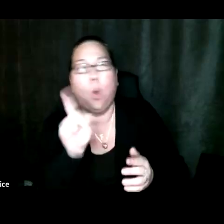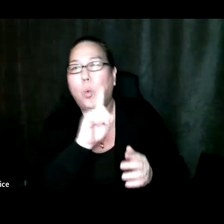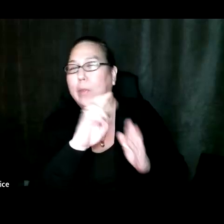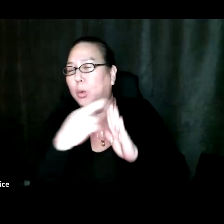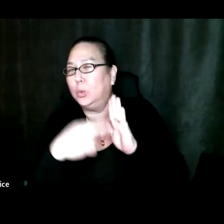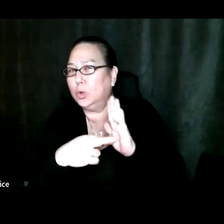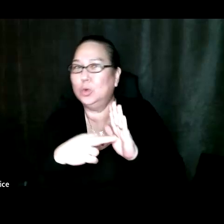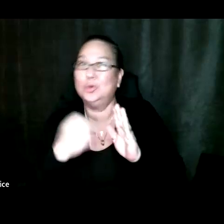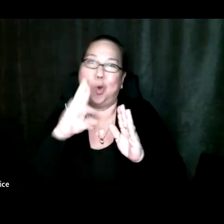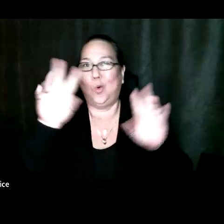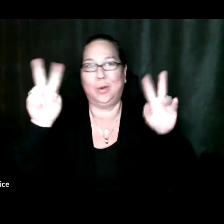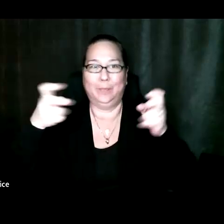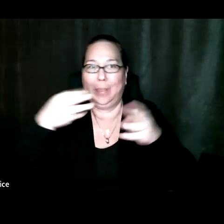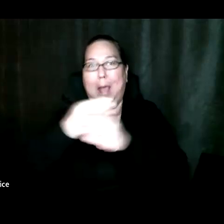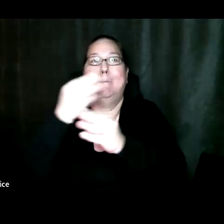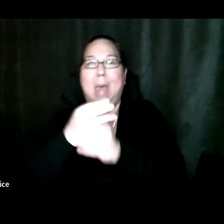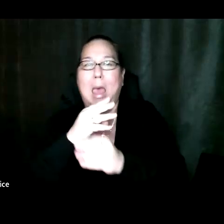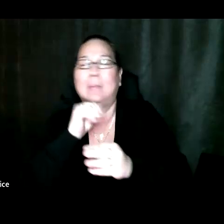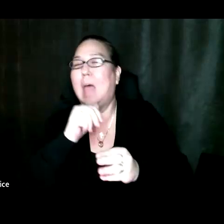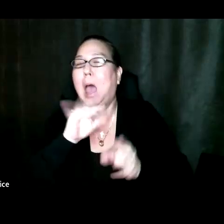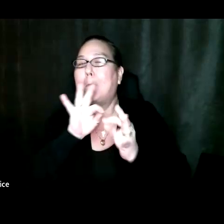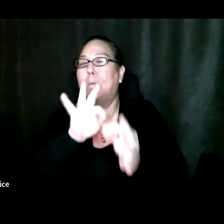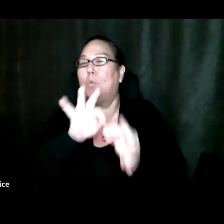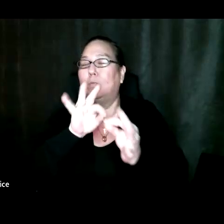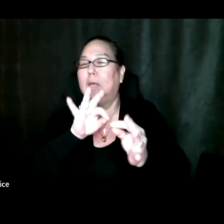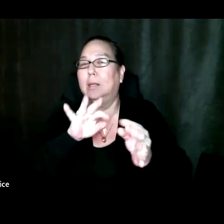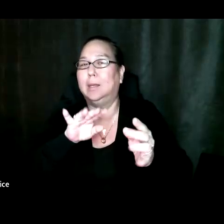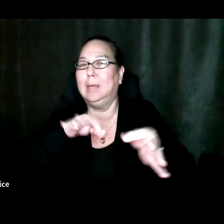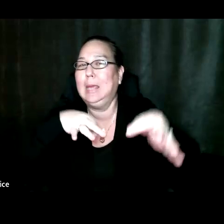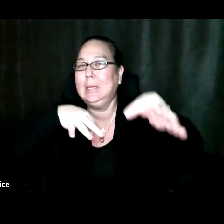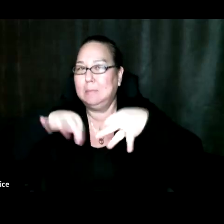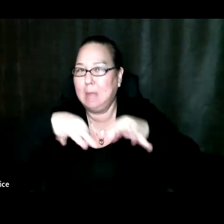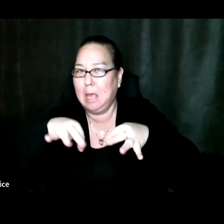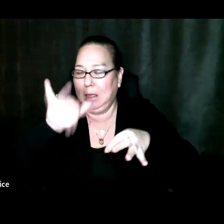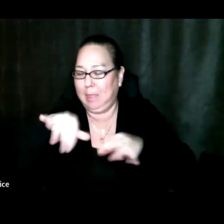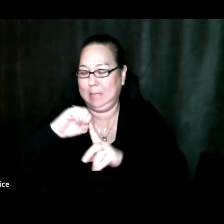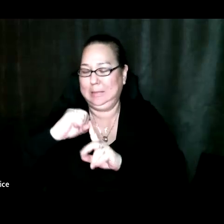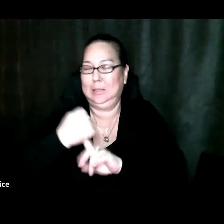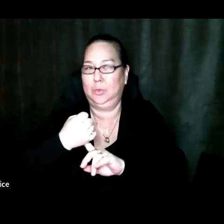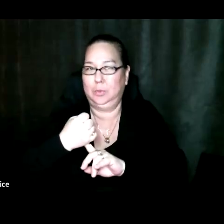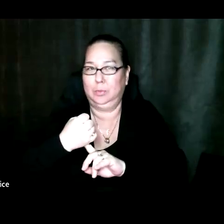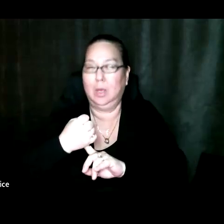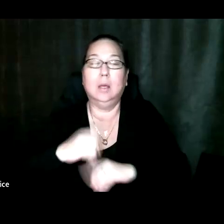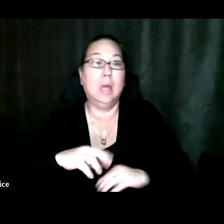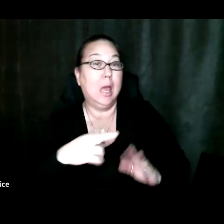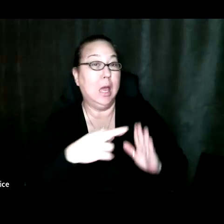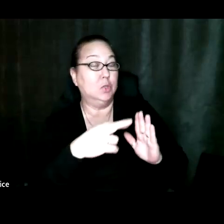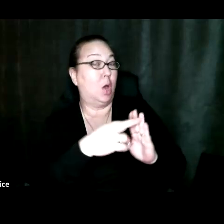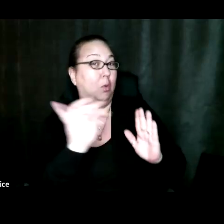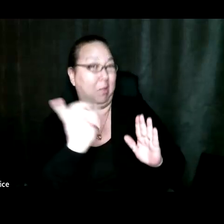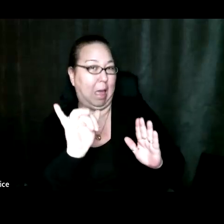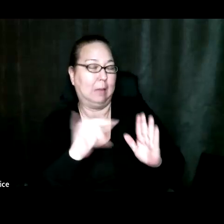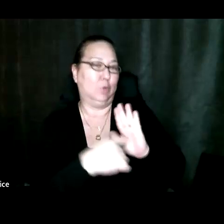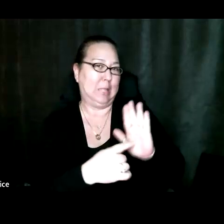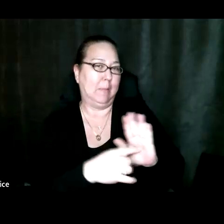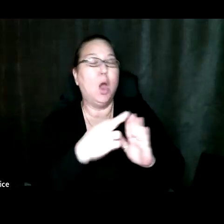or the math might not perfectly describe the situation. So an example of a rules-based special deal that we had implemented